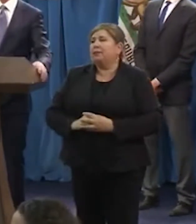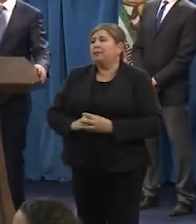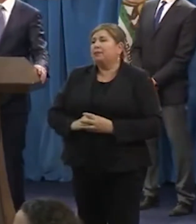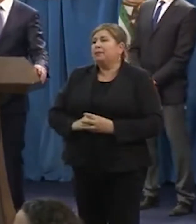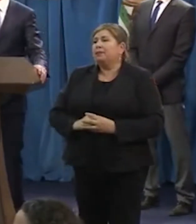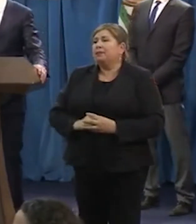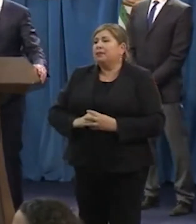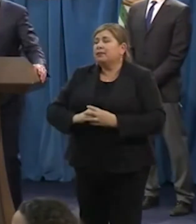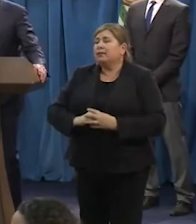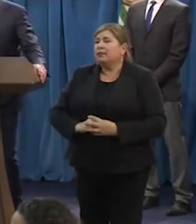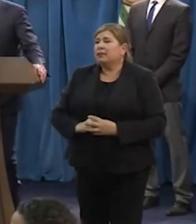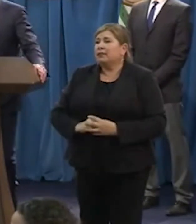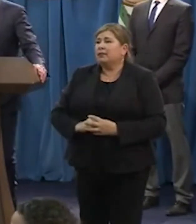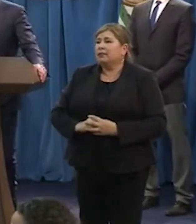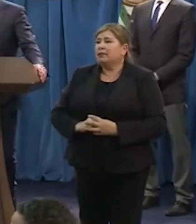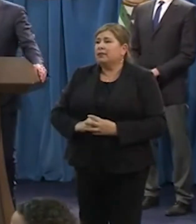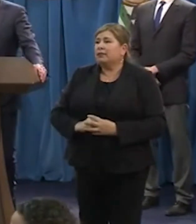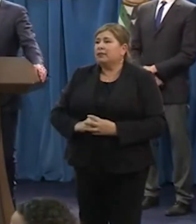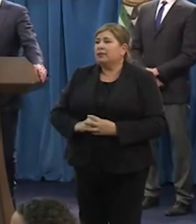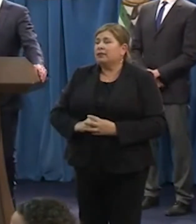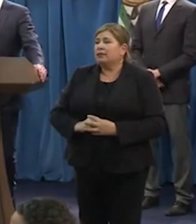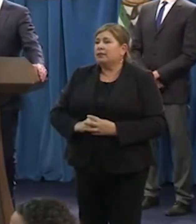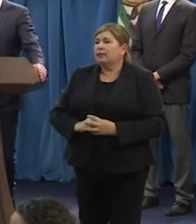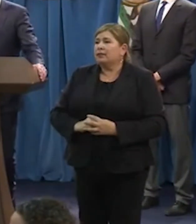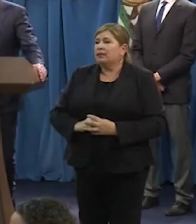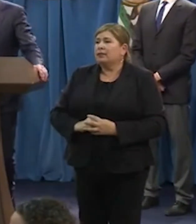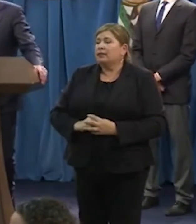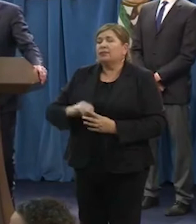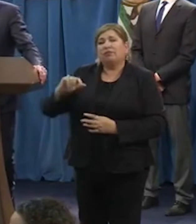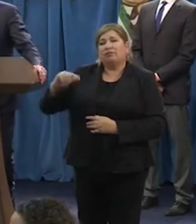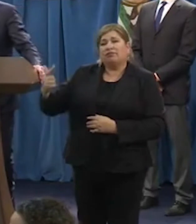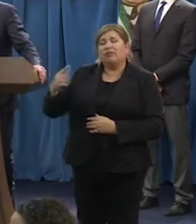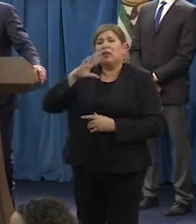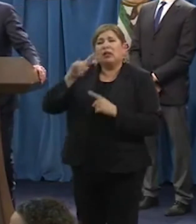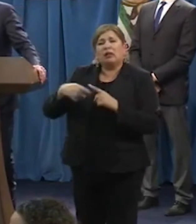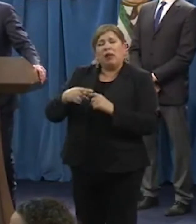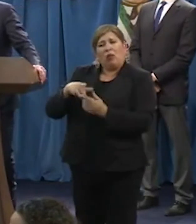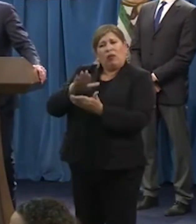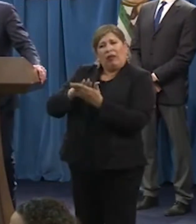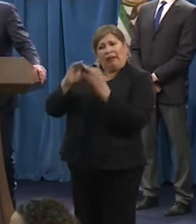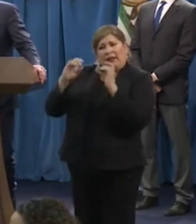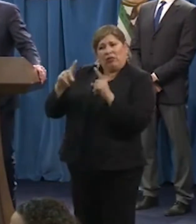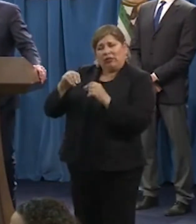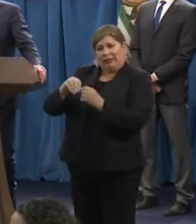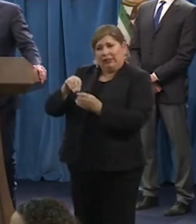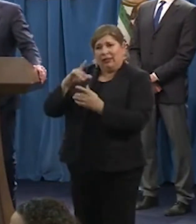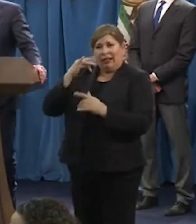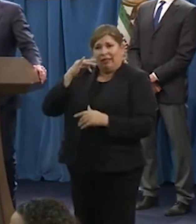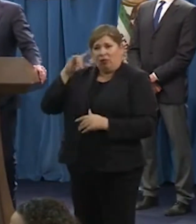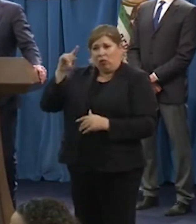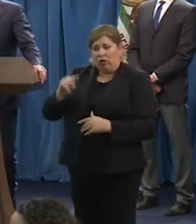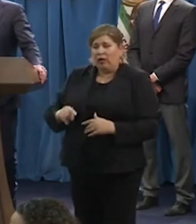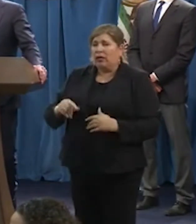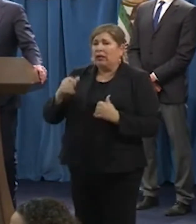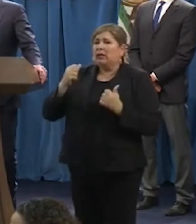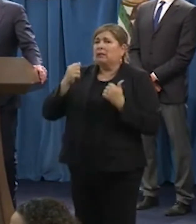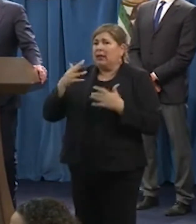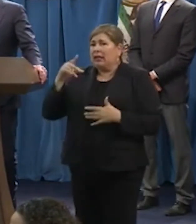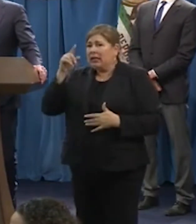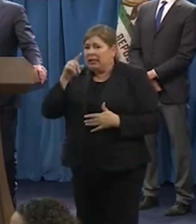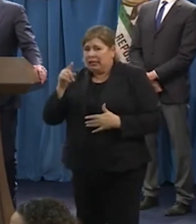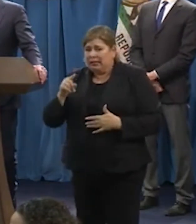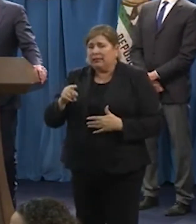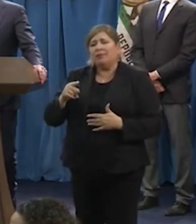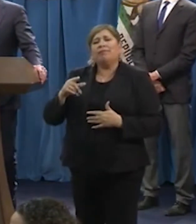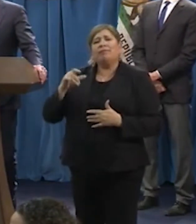education of students in the state of California, a lot of the districts that have either pulled back or talking about pulling back all have, seem to have this online component